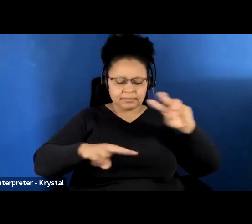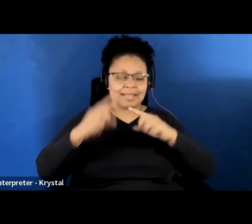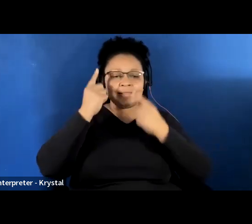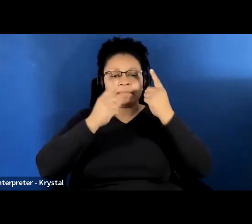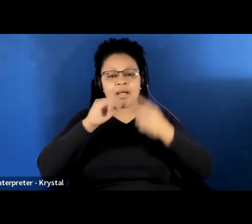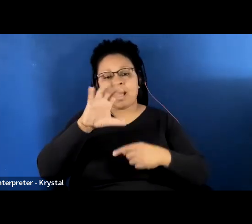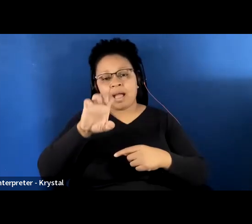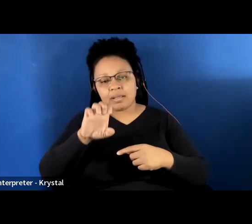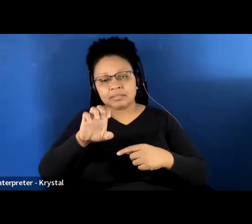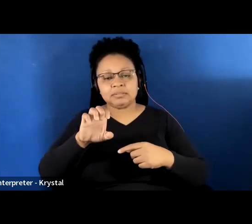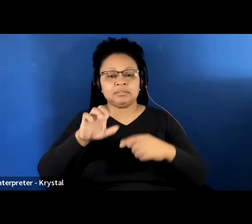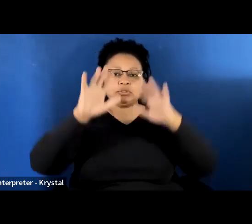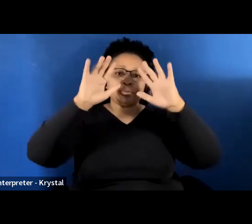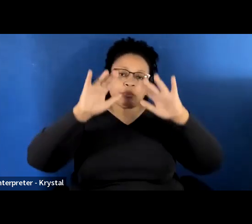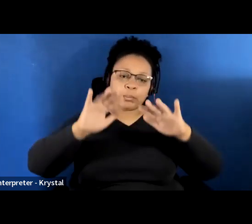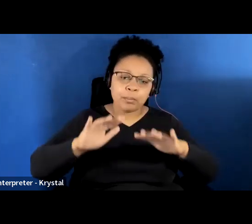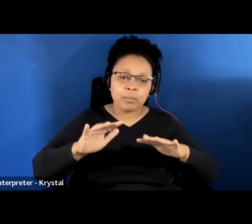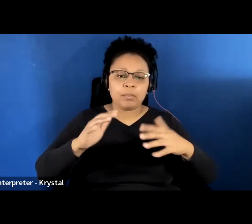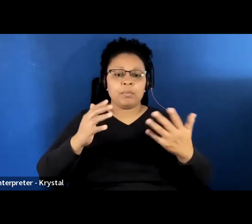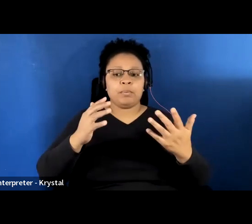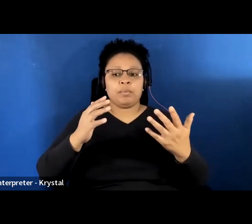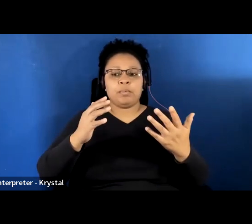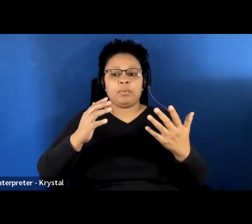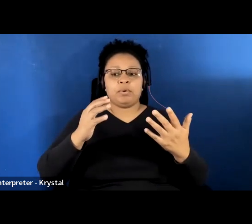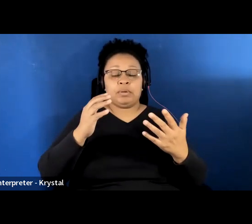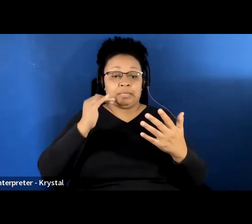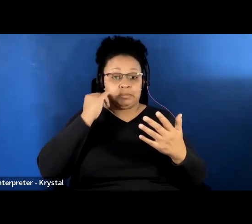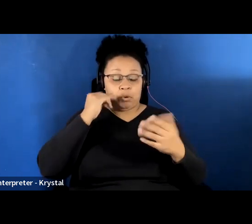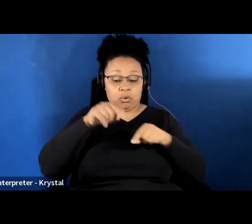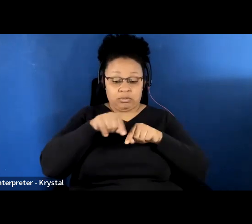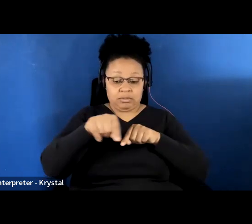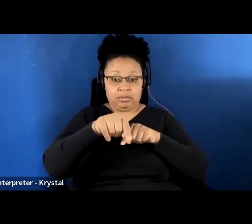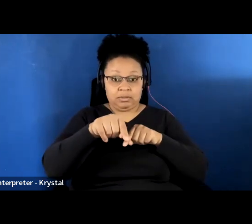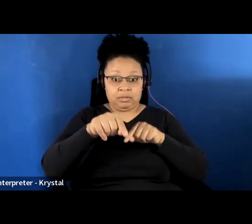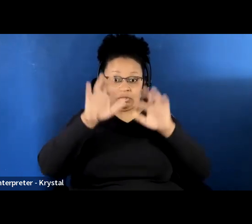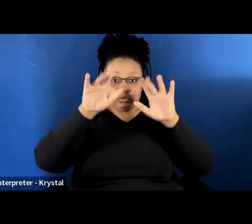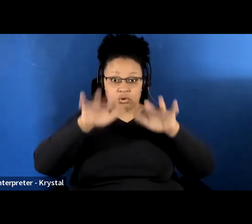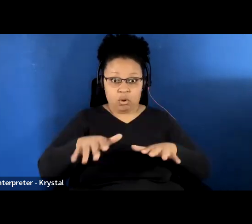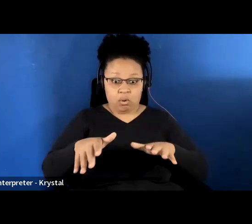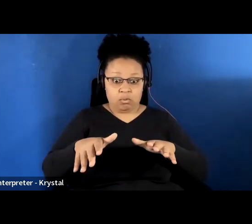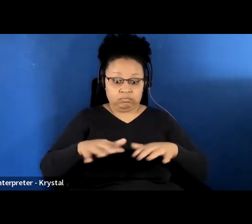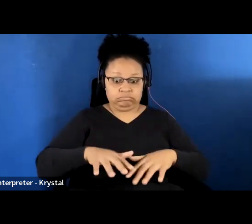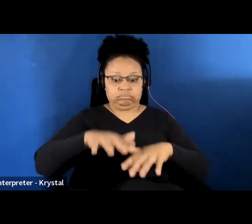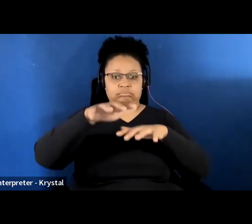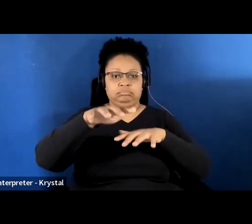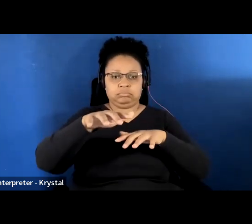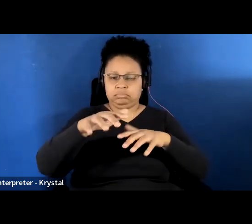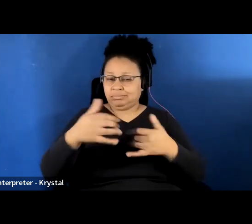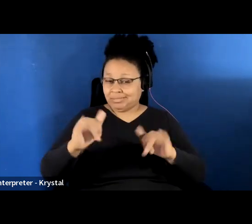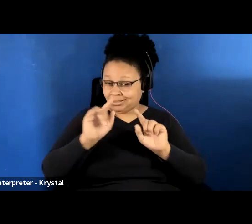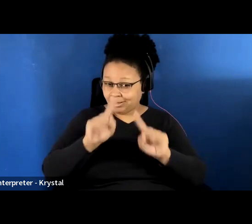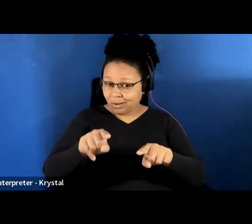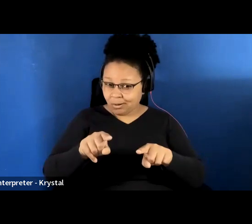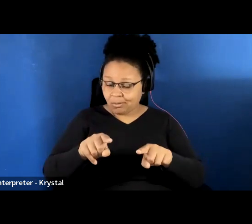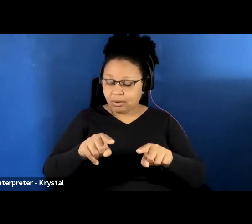of if the path is snow covered, do you still go? So that can be an agency